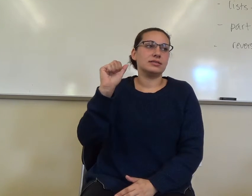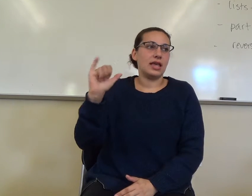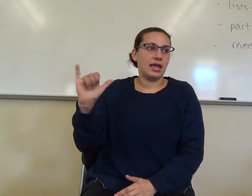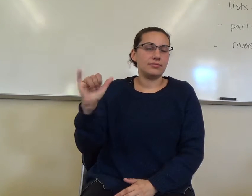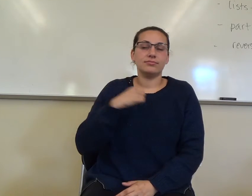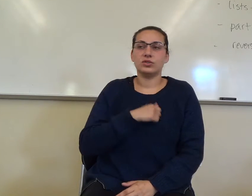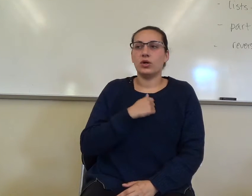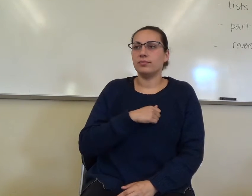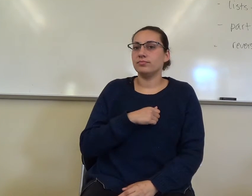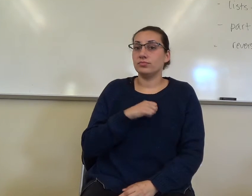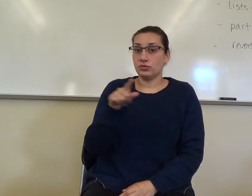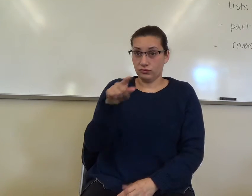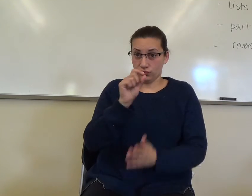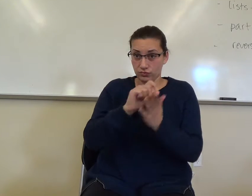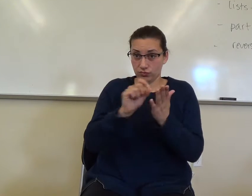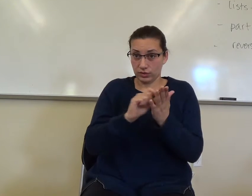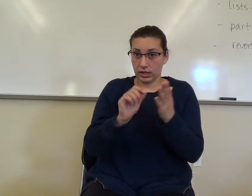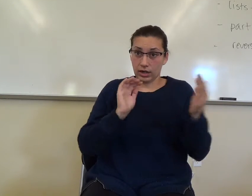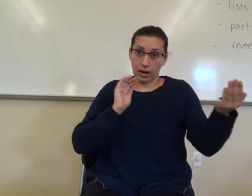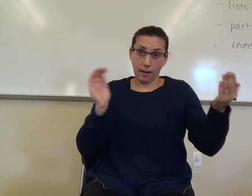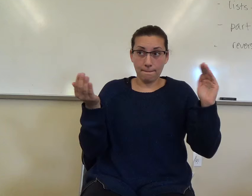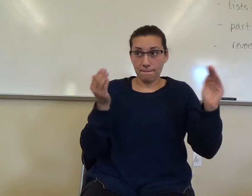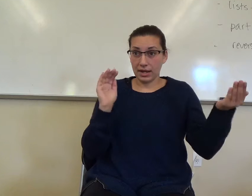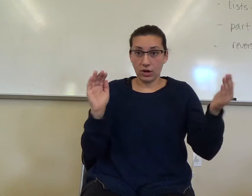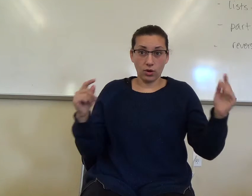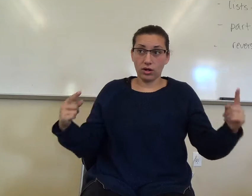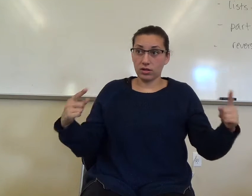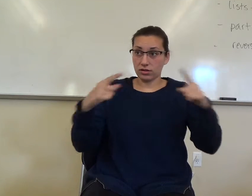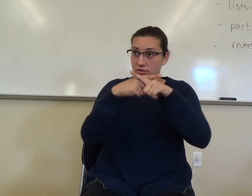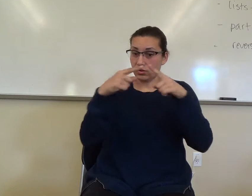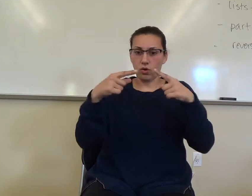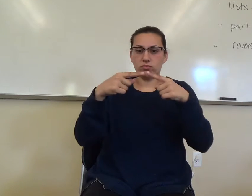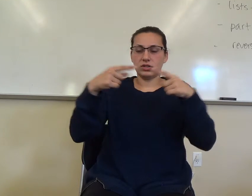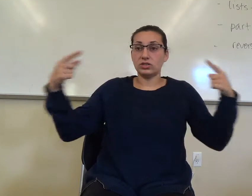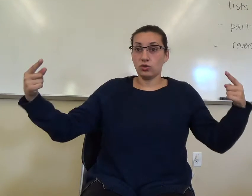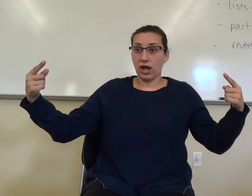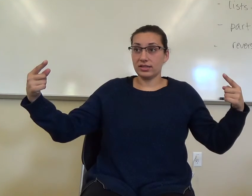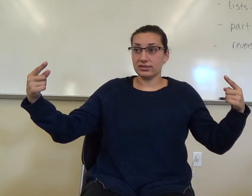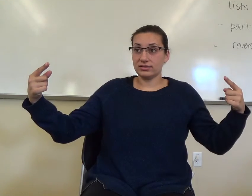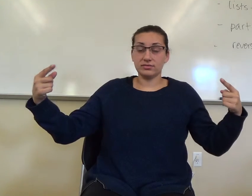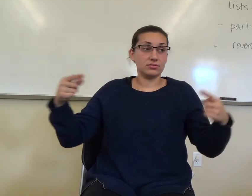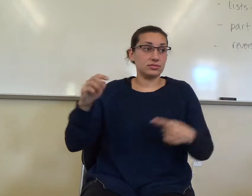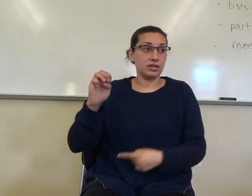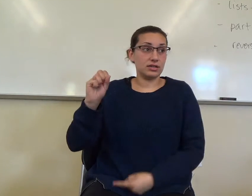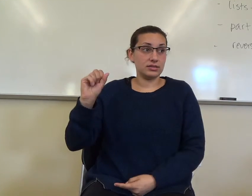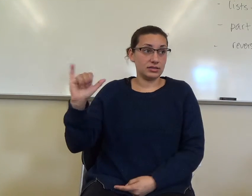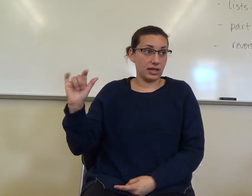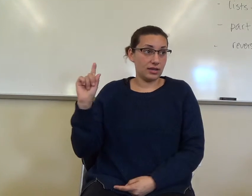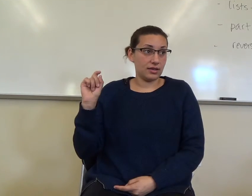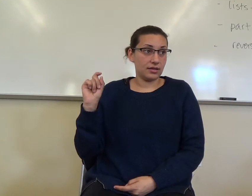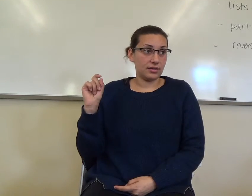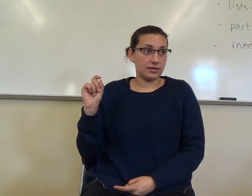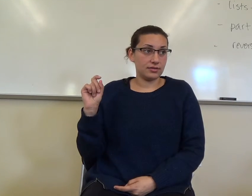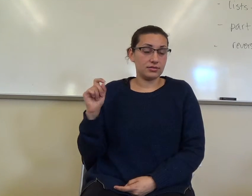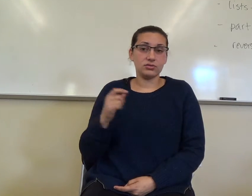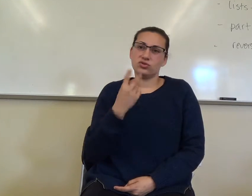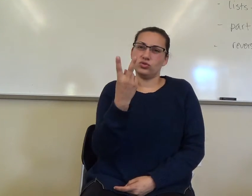a compare-contrast essay before in English class? Do you recognize that assignment? Yeah, take two things and,